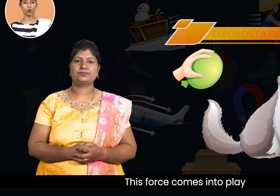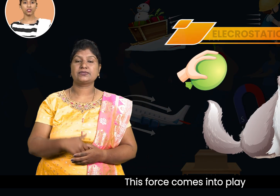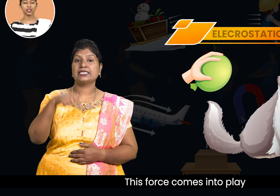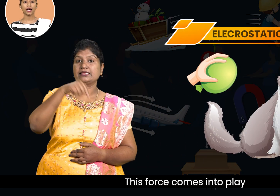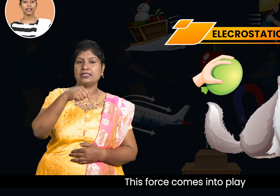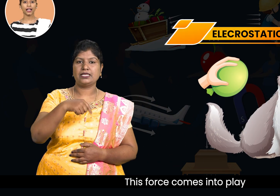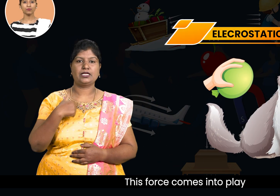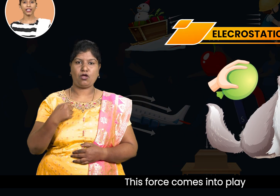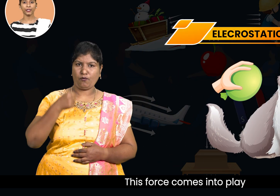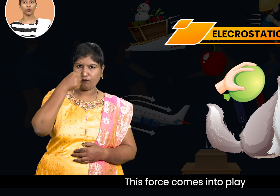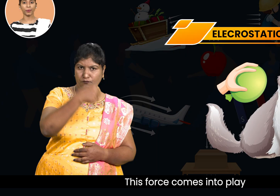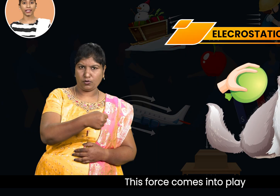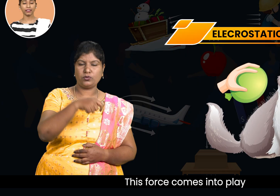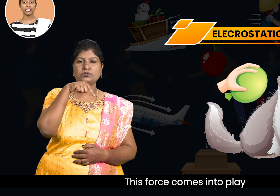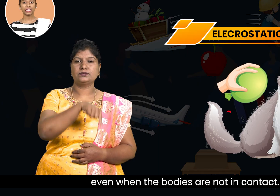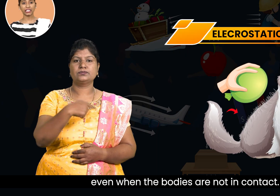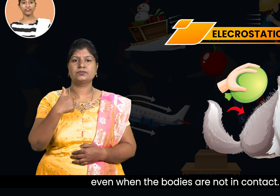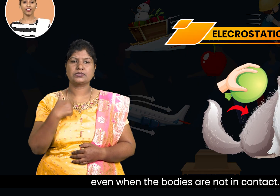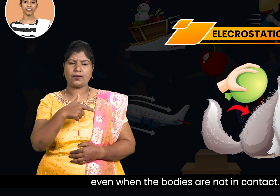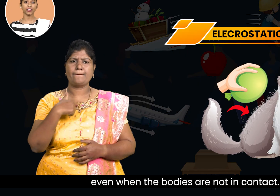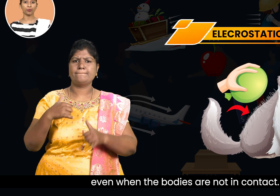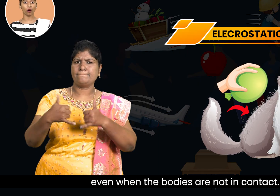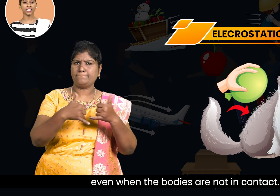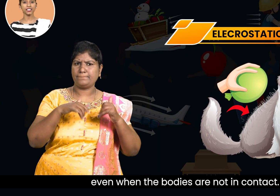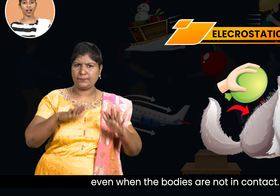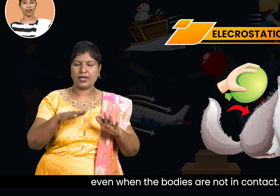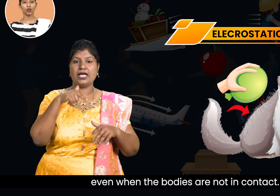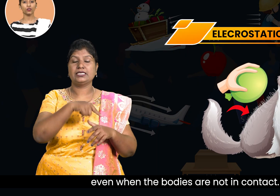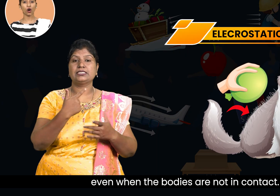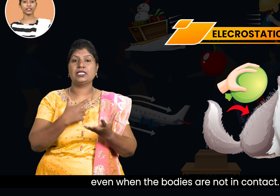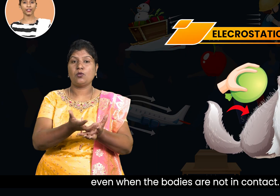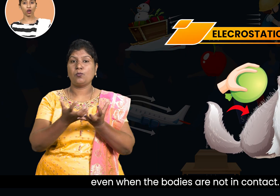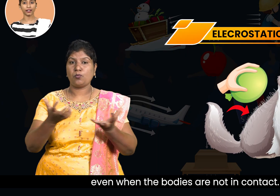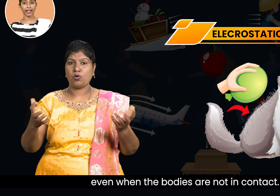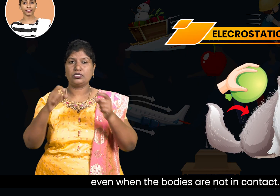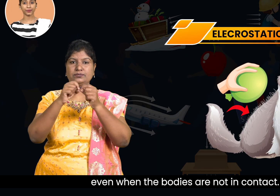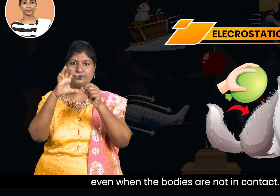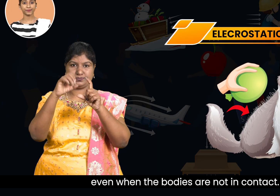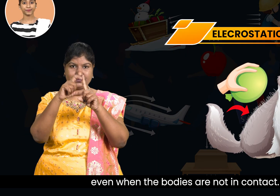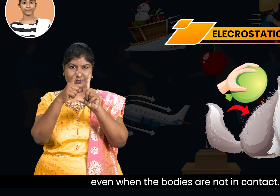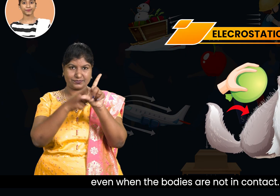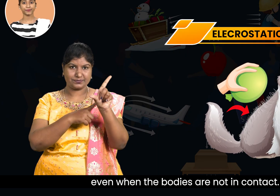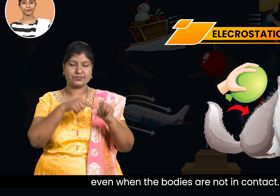This force comes into play even when the bodies are not in contact.